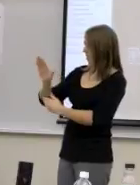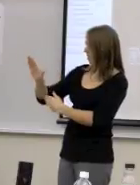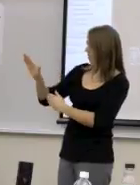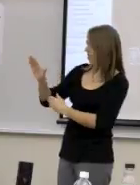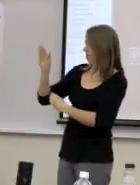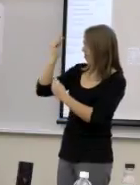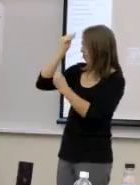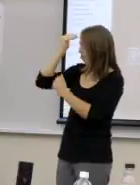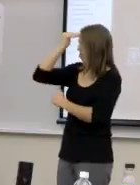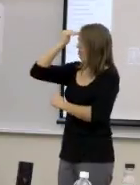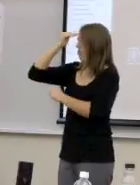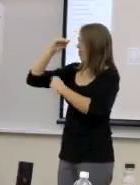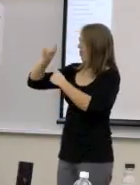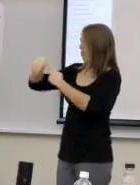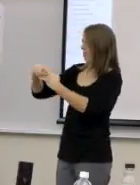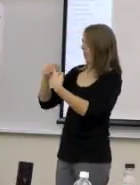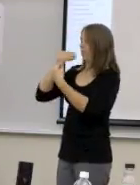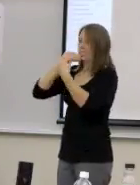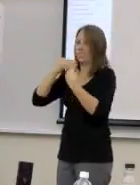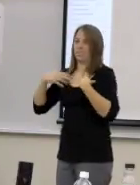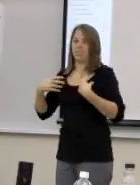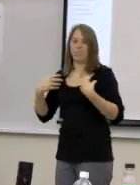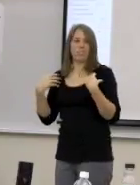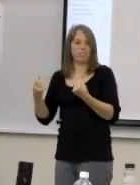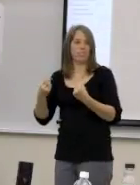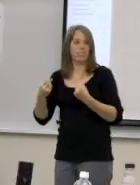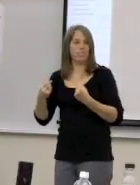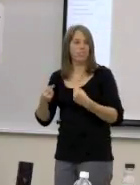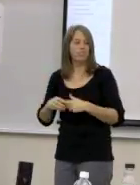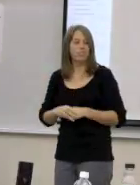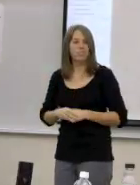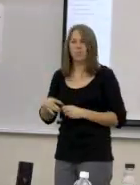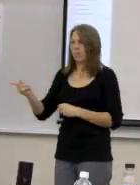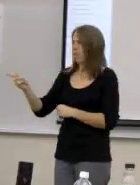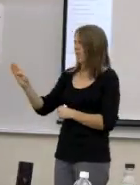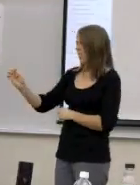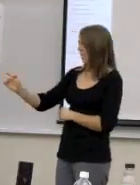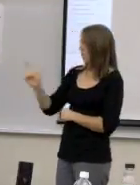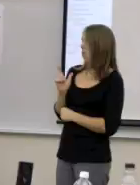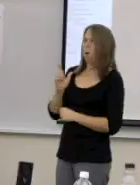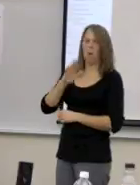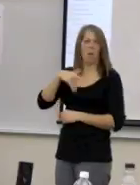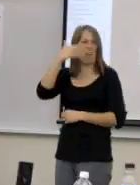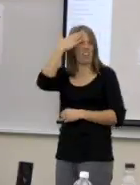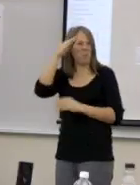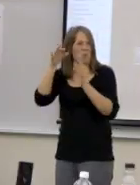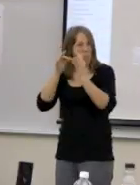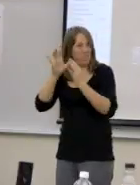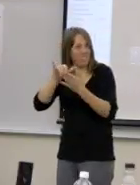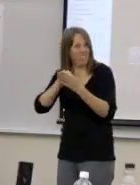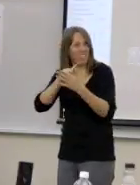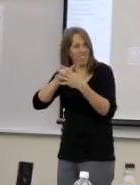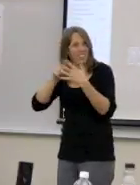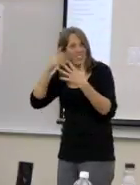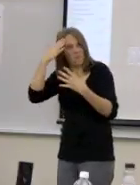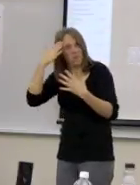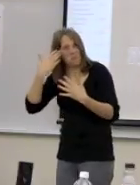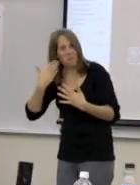they do. So all of them now are just like emailing me on, wow, I didn't know interpreters did this, I didn't know about interpreters. Because I want them to